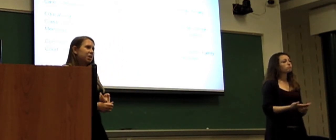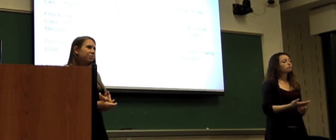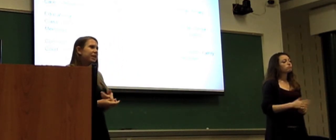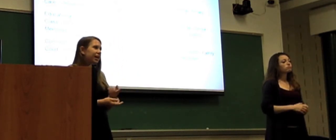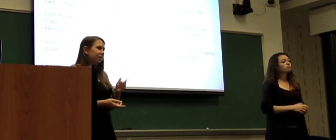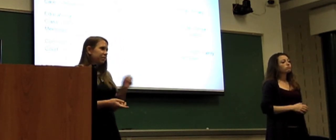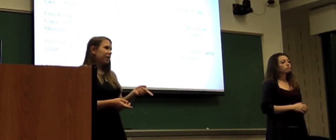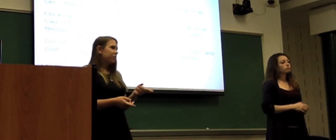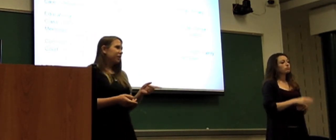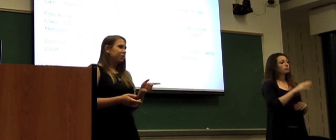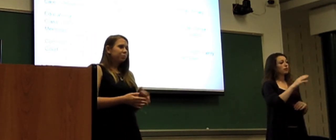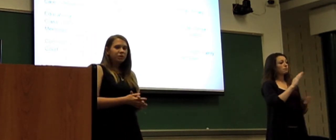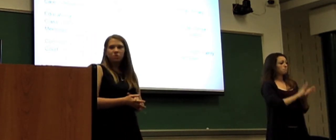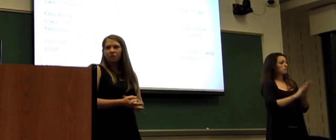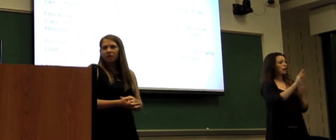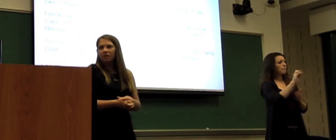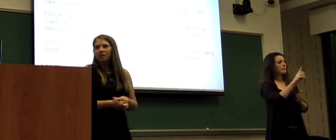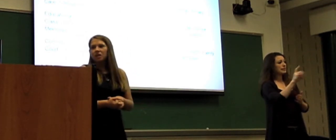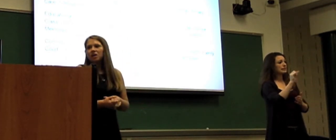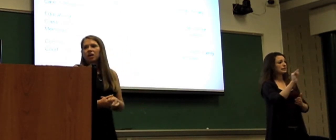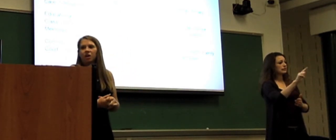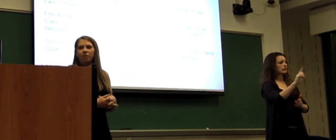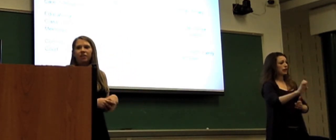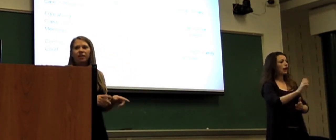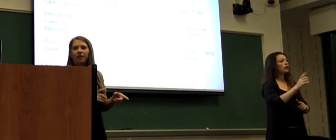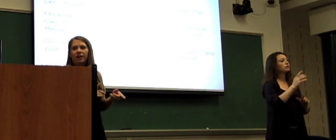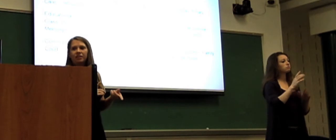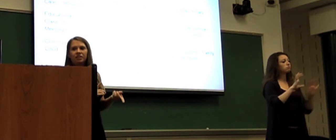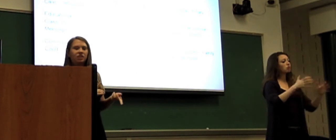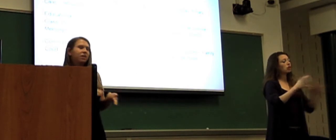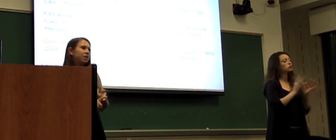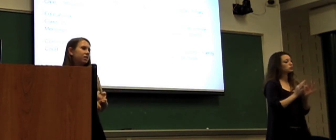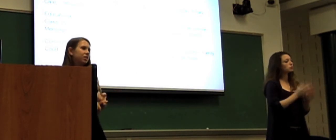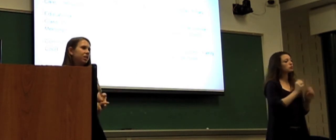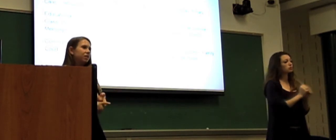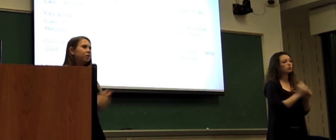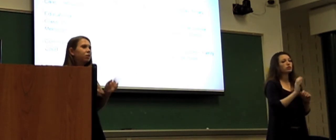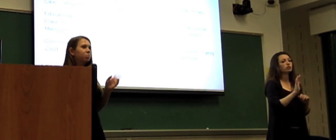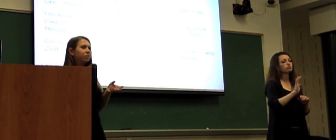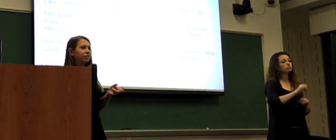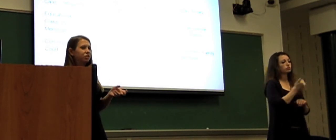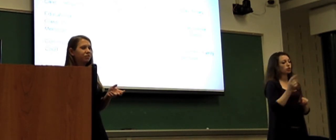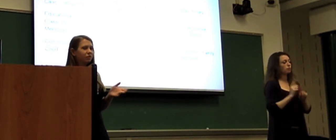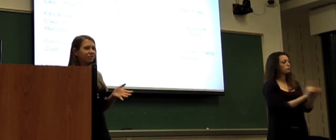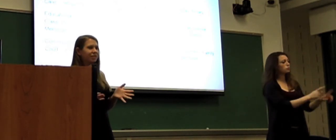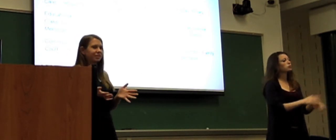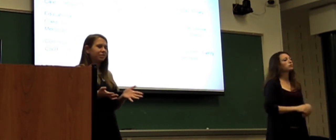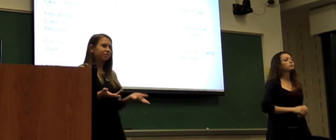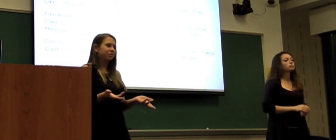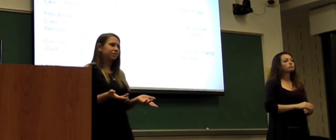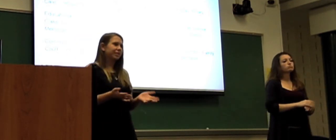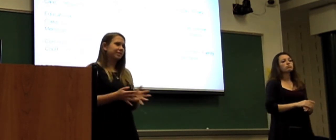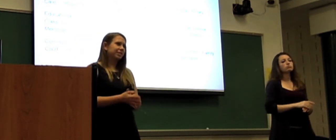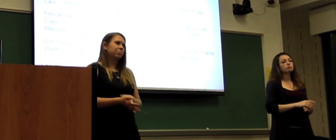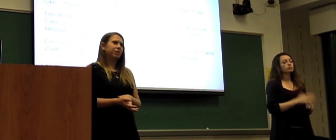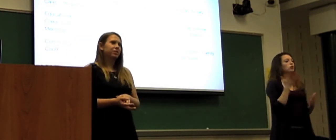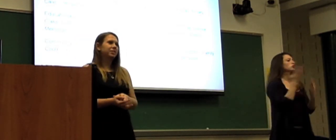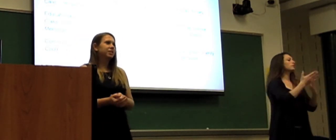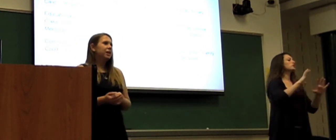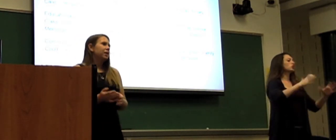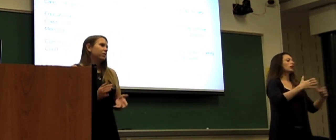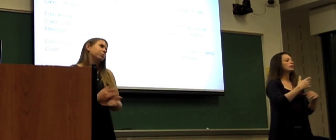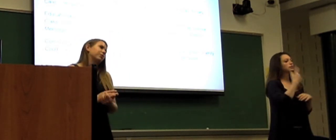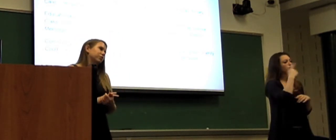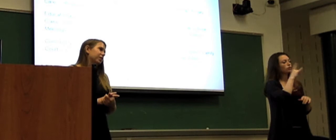class at Madai with Emma and her mentor, and then I did they're called prevention focus classes. They're for kids at St.